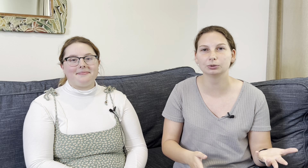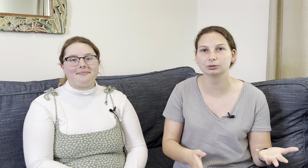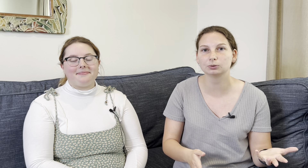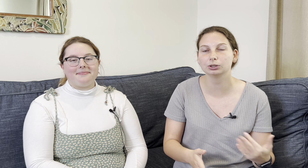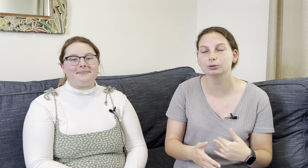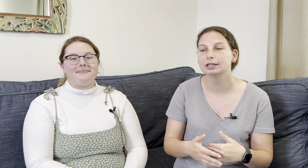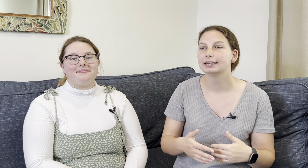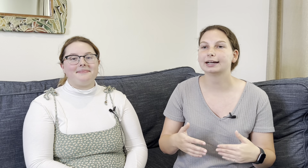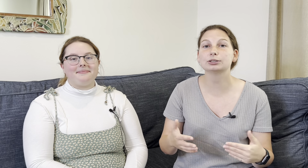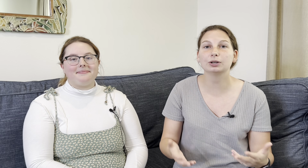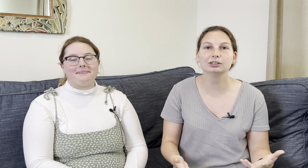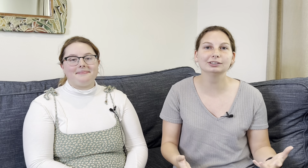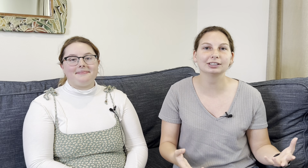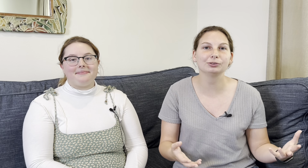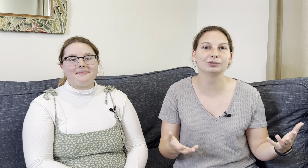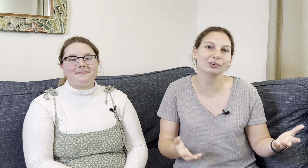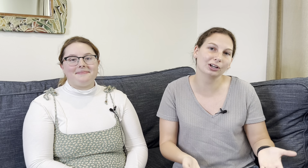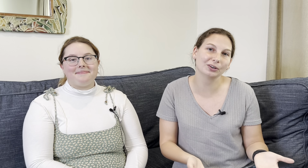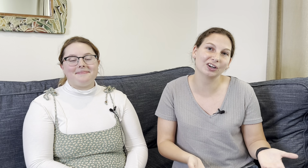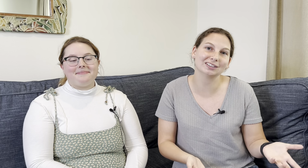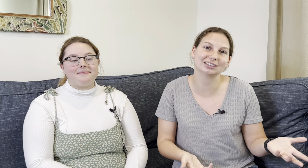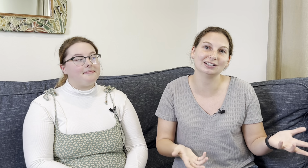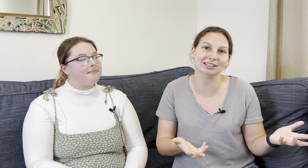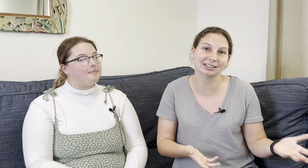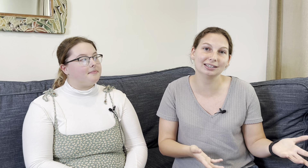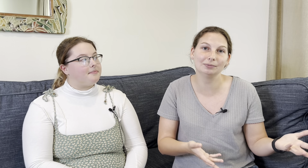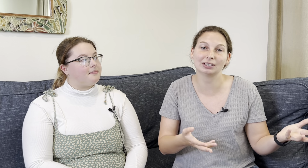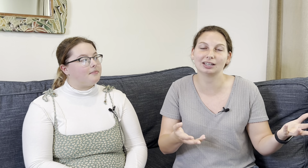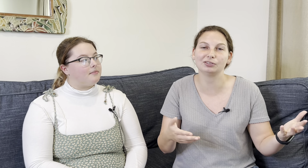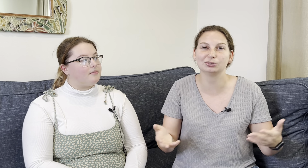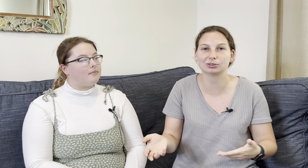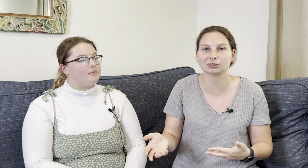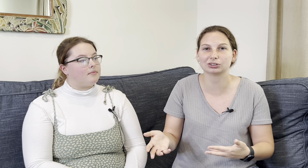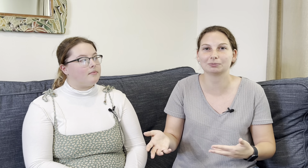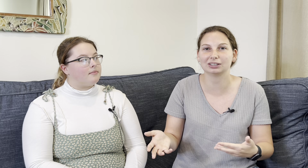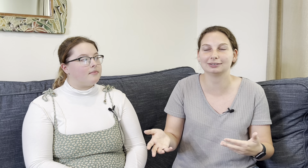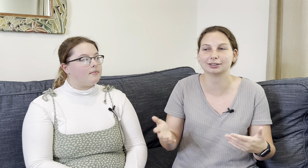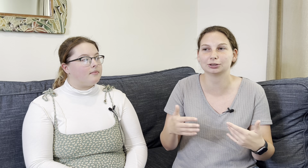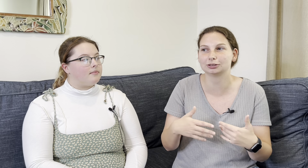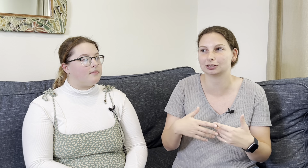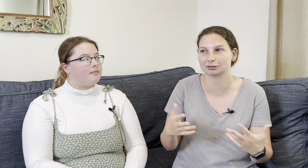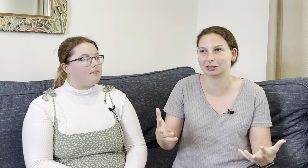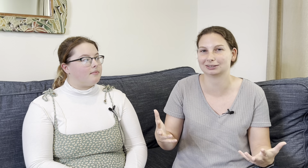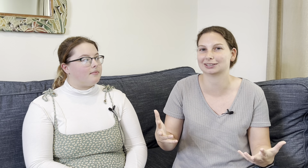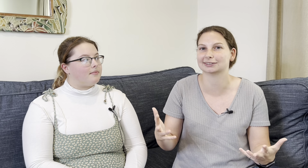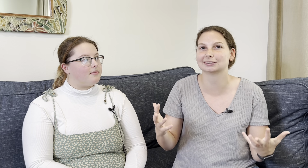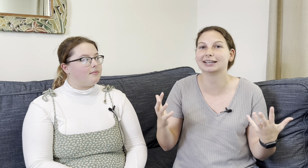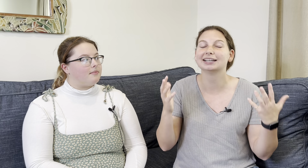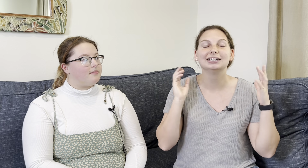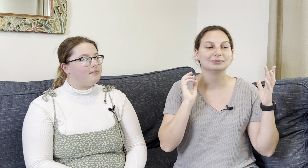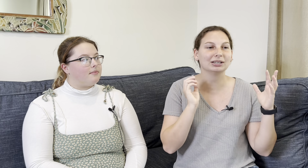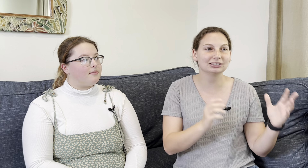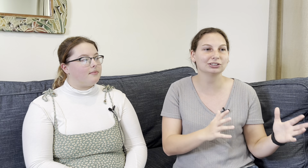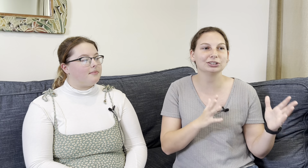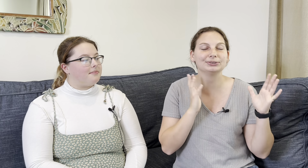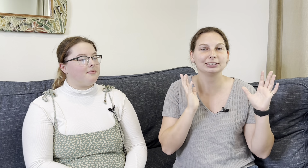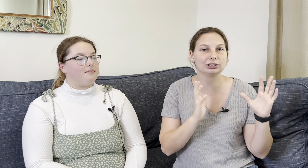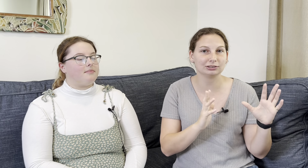for you, as well as if you've ever come across a nickname that they've used for something that just doesn't make sense. Like my sister